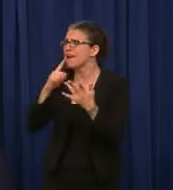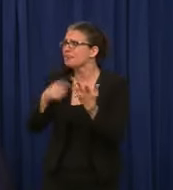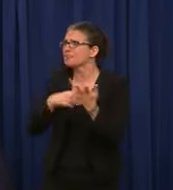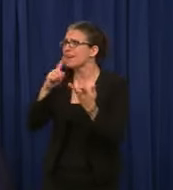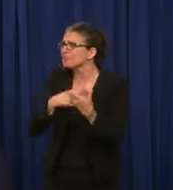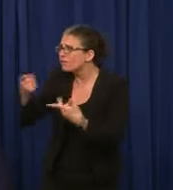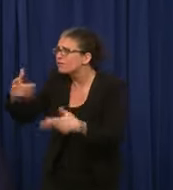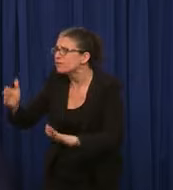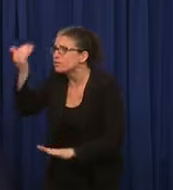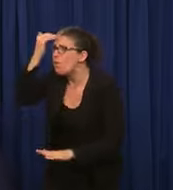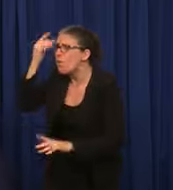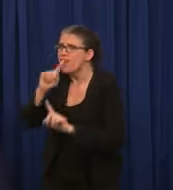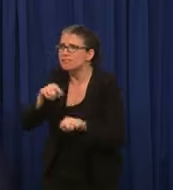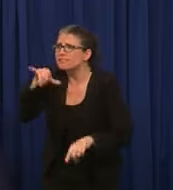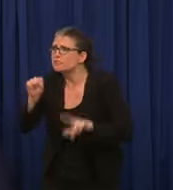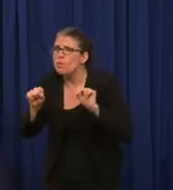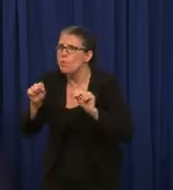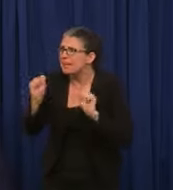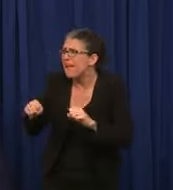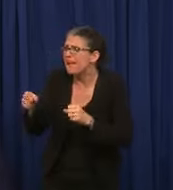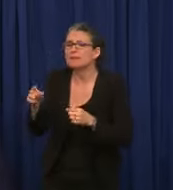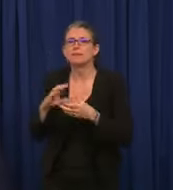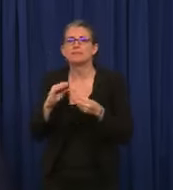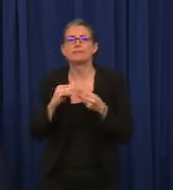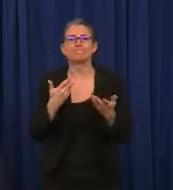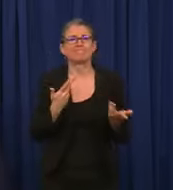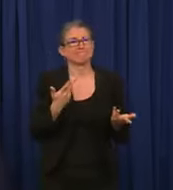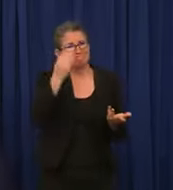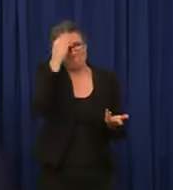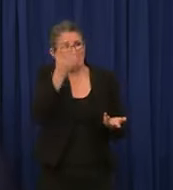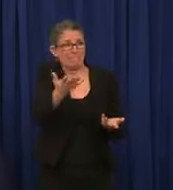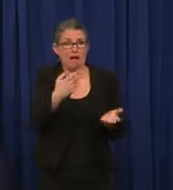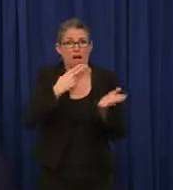And into that vacuum can often come fear,